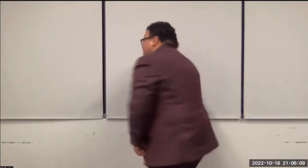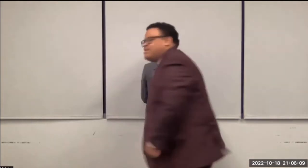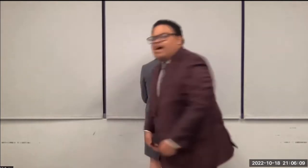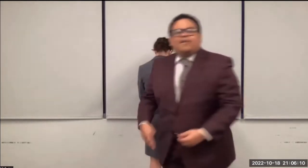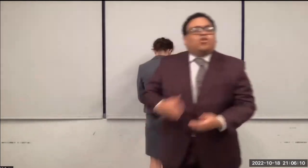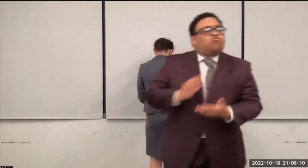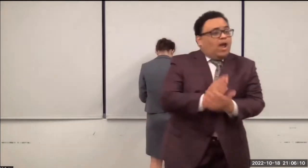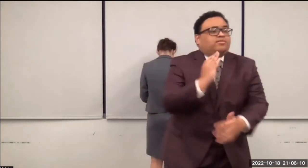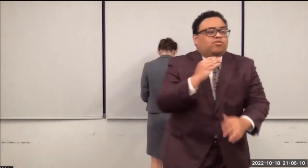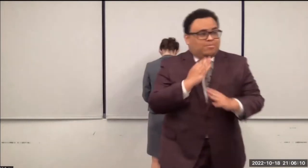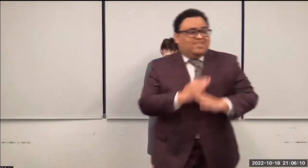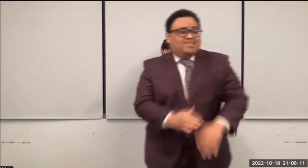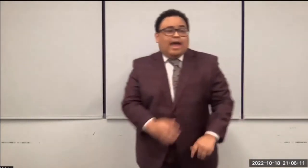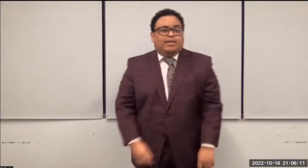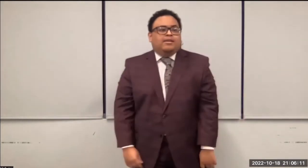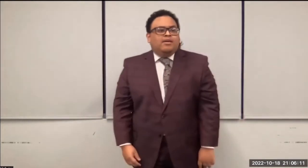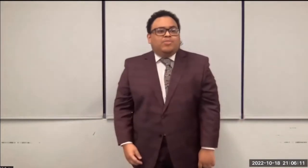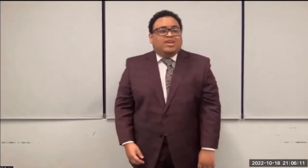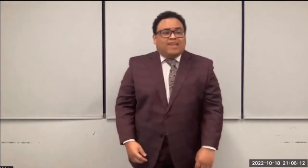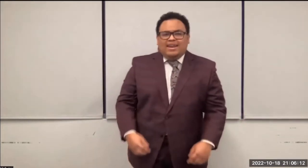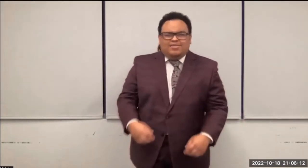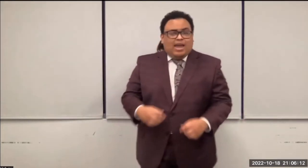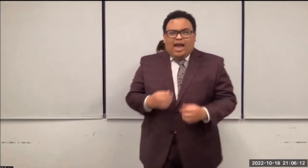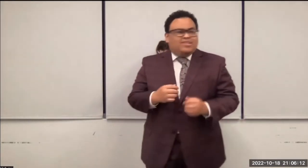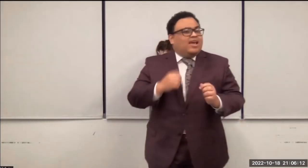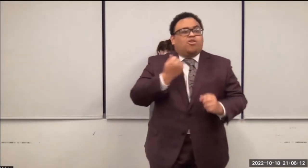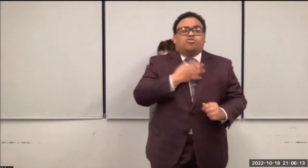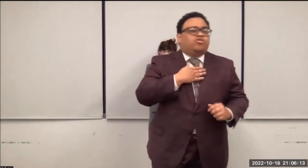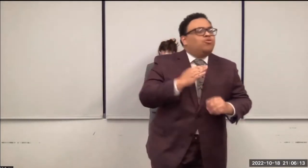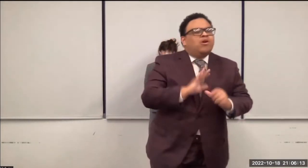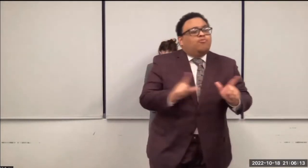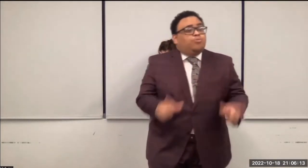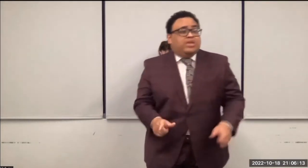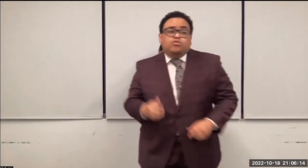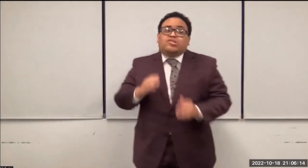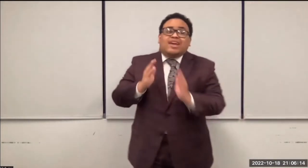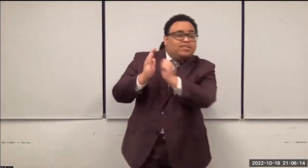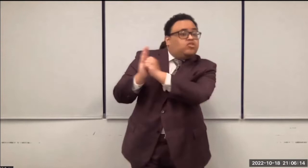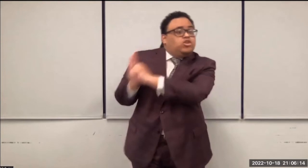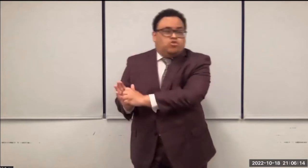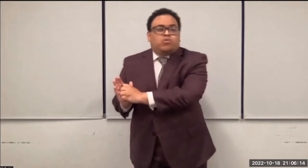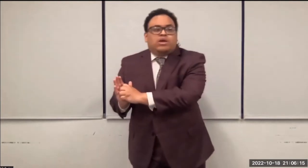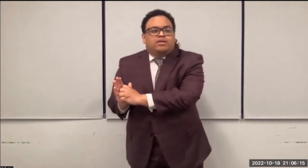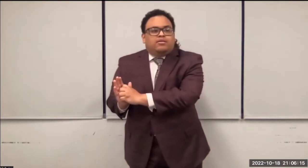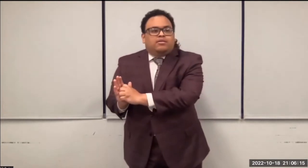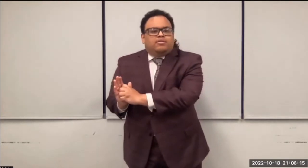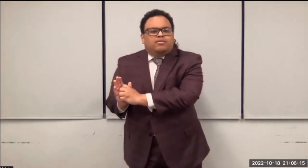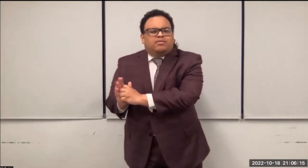I have the right to remain silent because anything I say or do will be used against you.